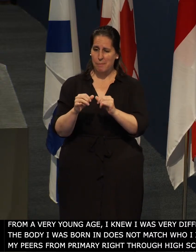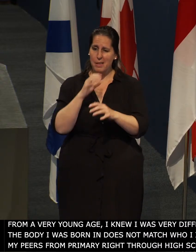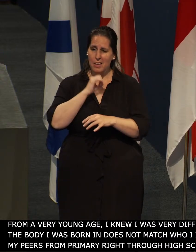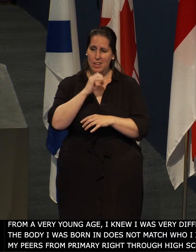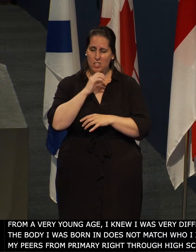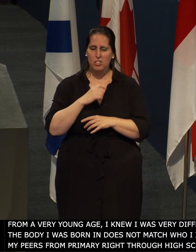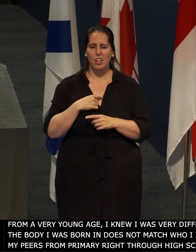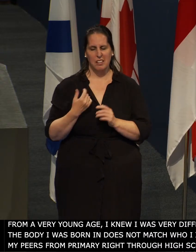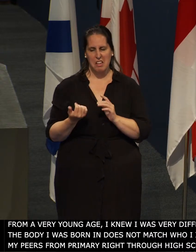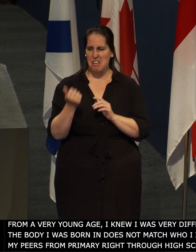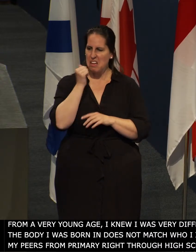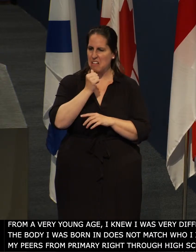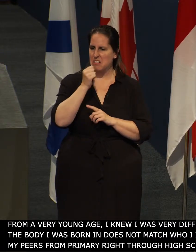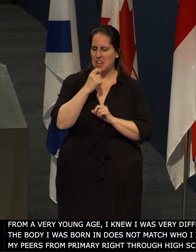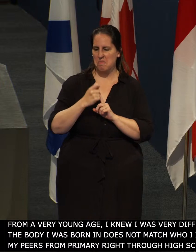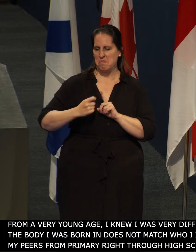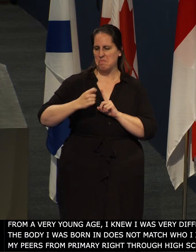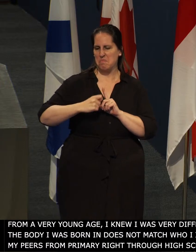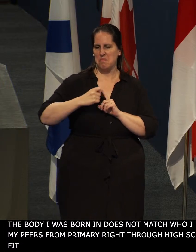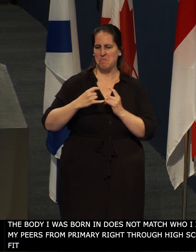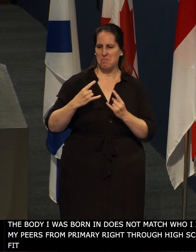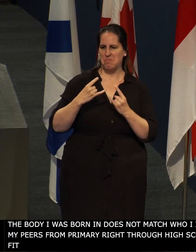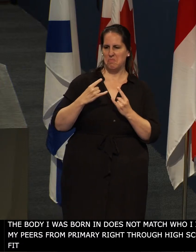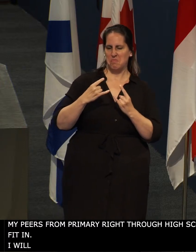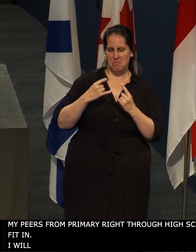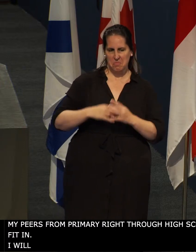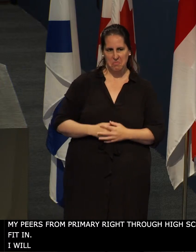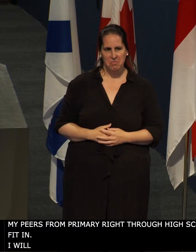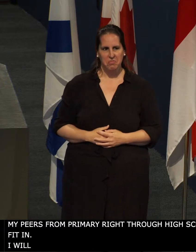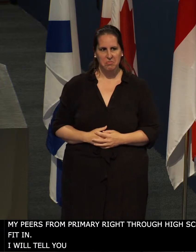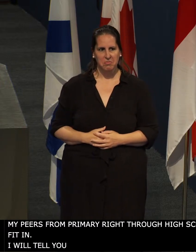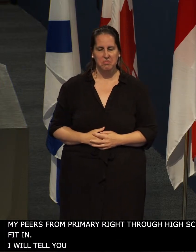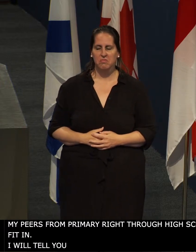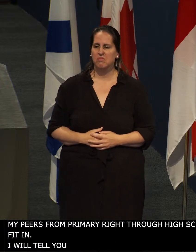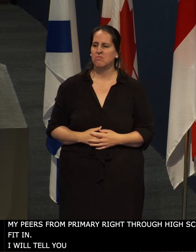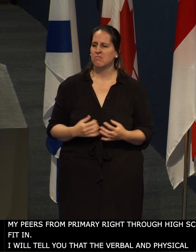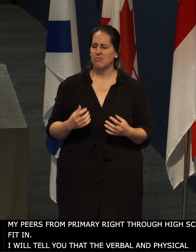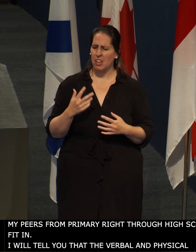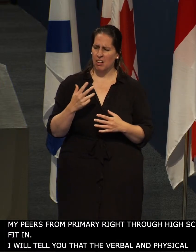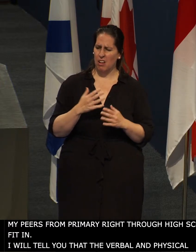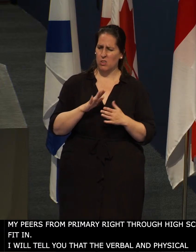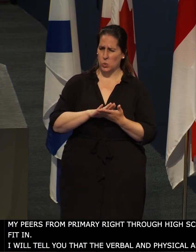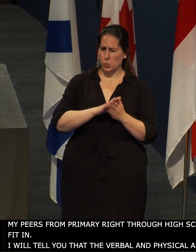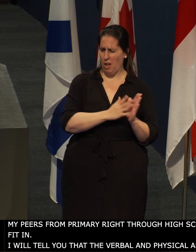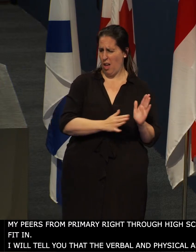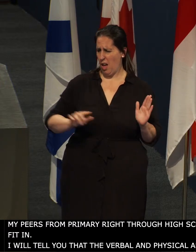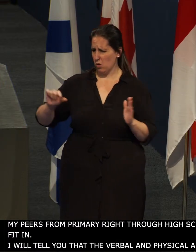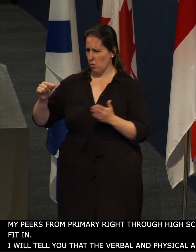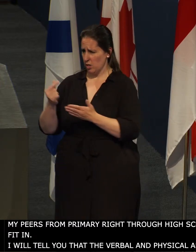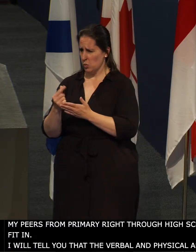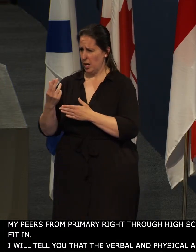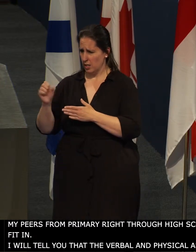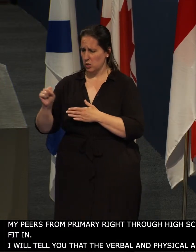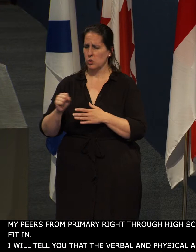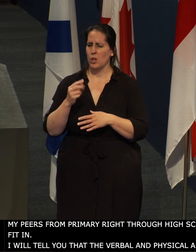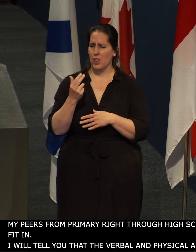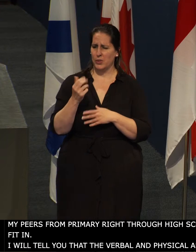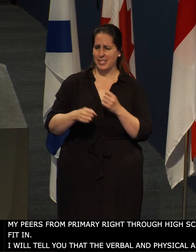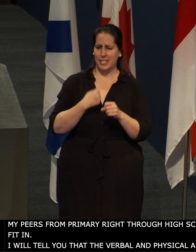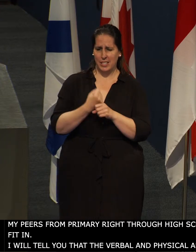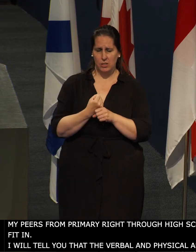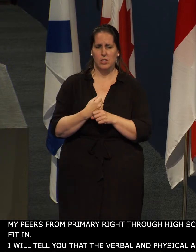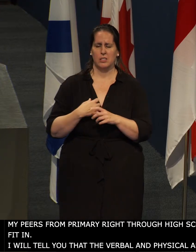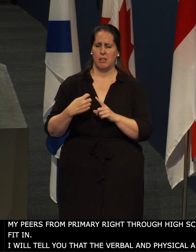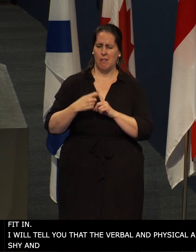in. I will tell you that the verbal and physical abuse that I endured for those 13 years caused me to be shy and introverted and very fearful